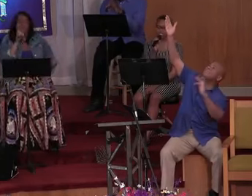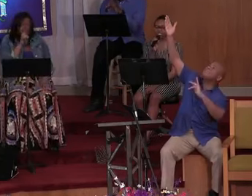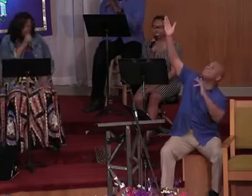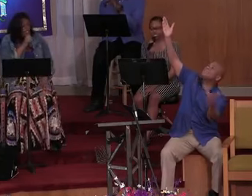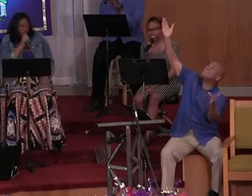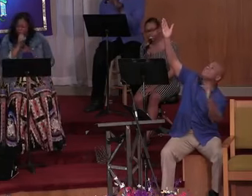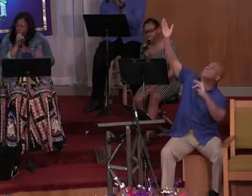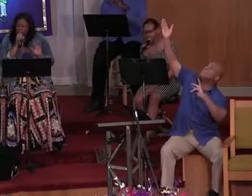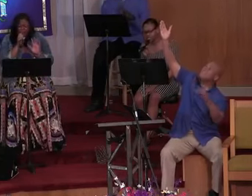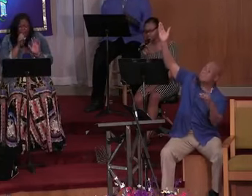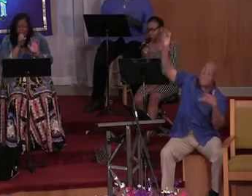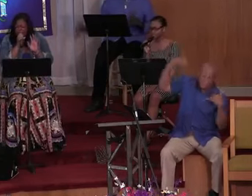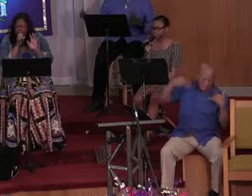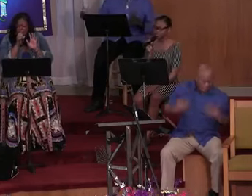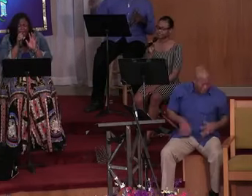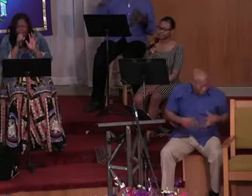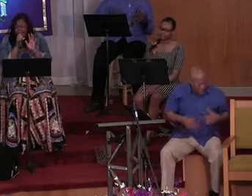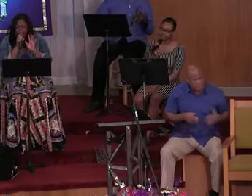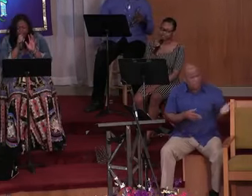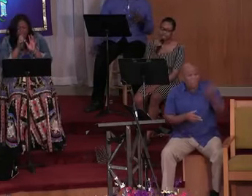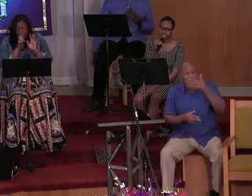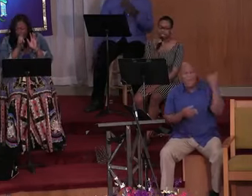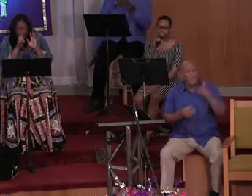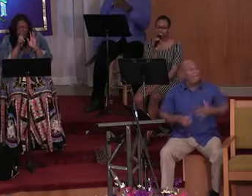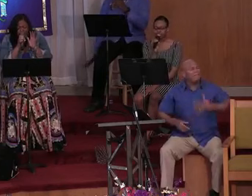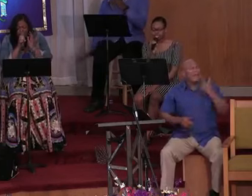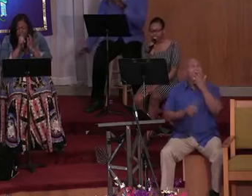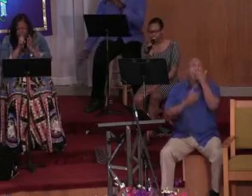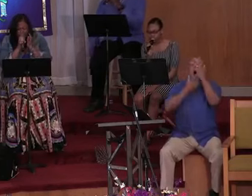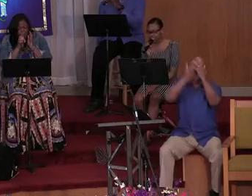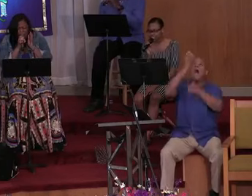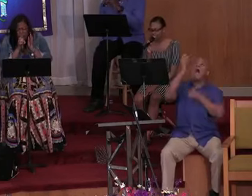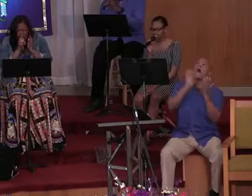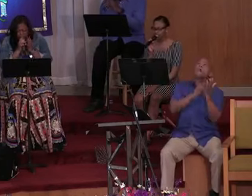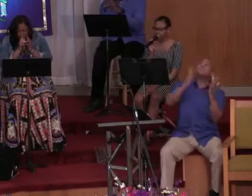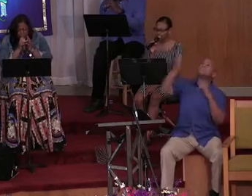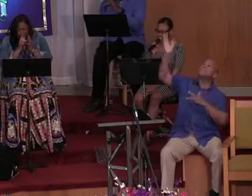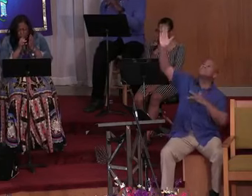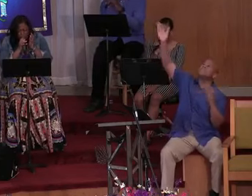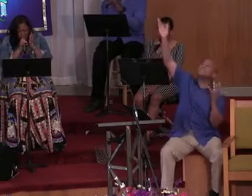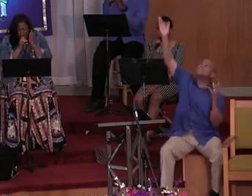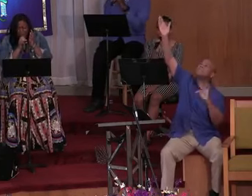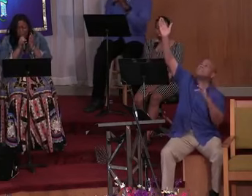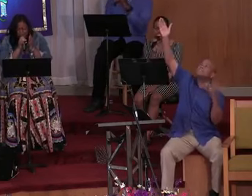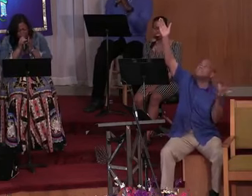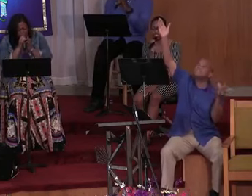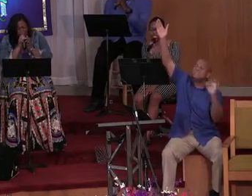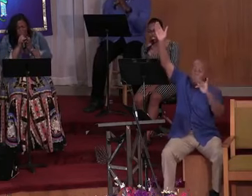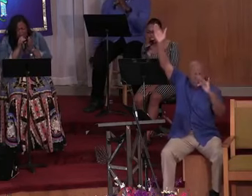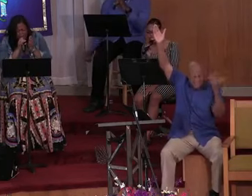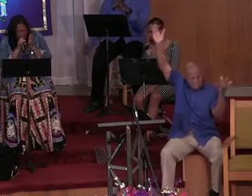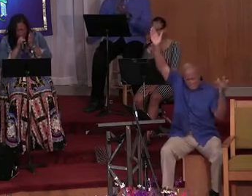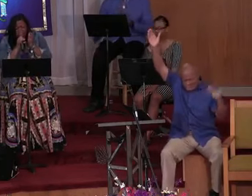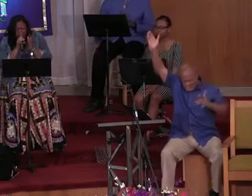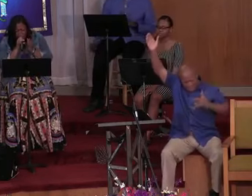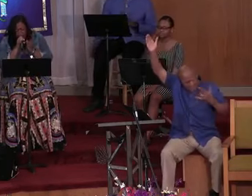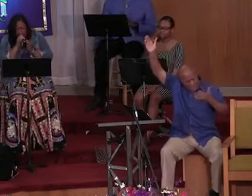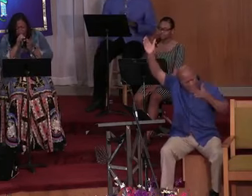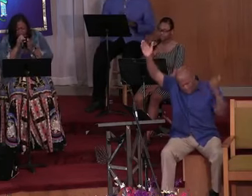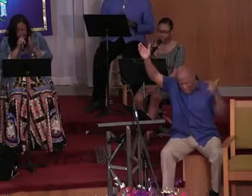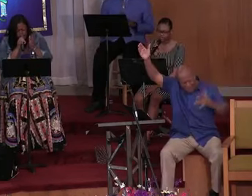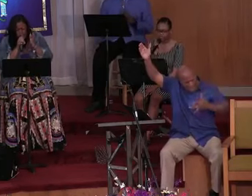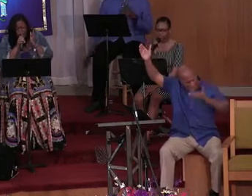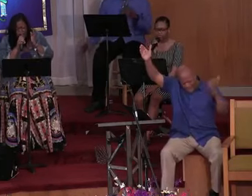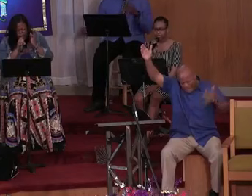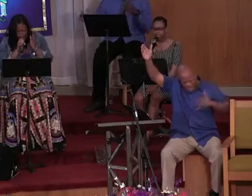Jesus, the more I call him, that's the better I feel. The more I call him, that's the better I feel. The more I call him, that's the better I feel. The better